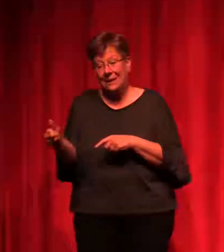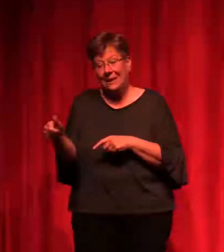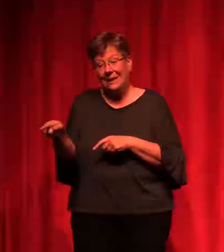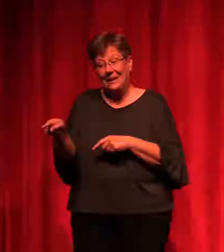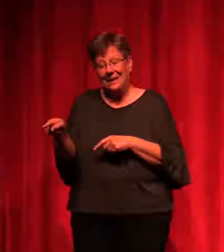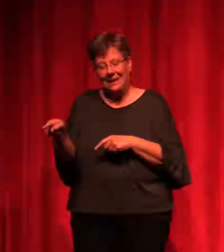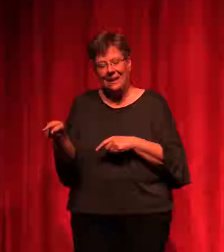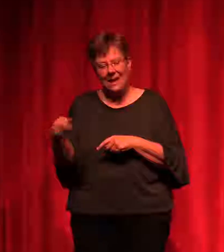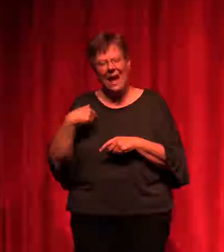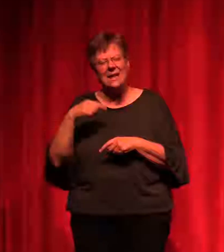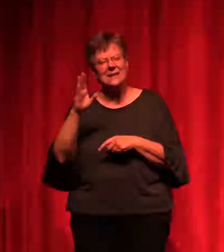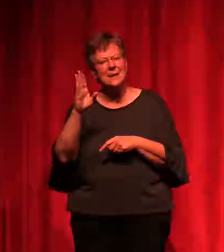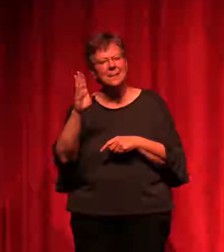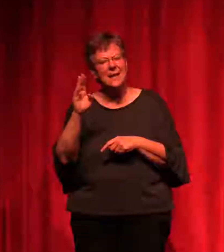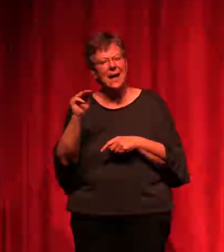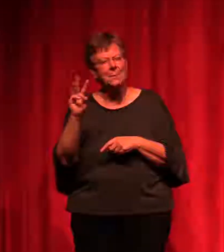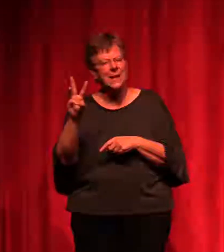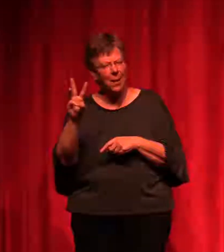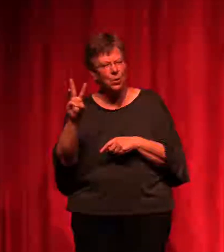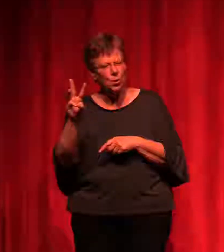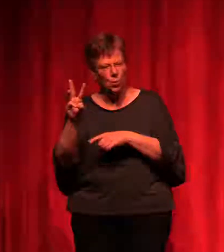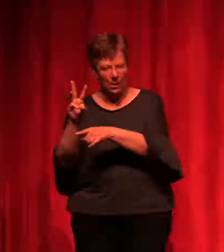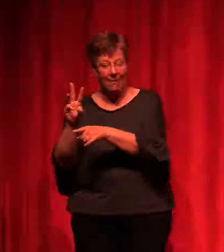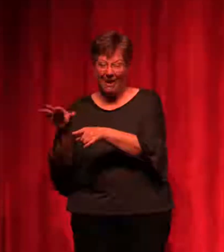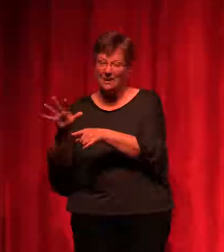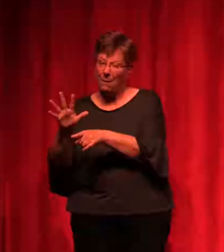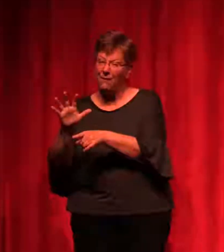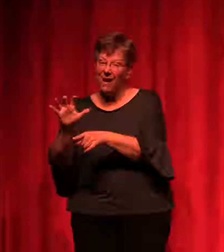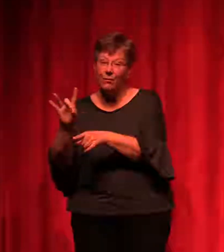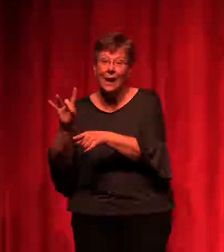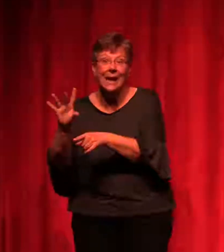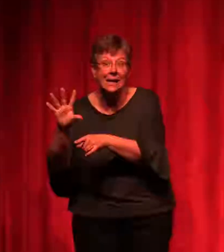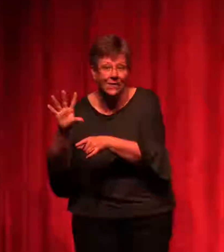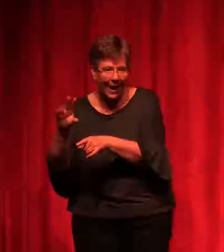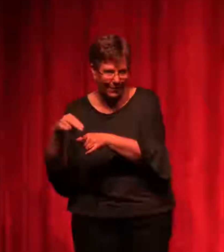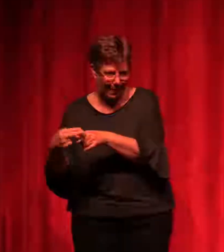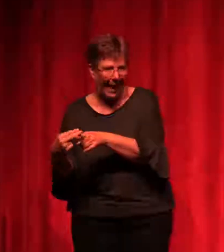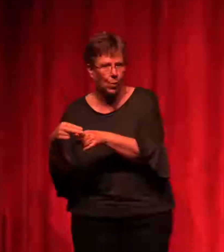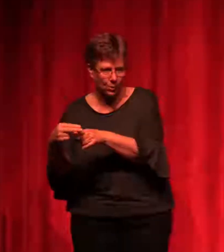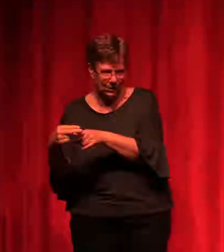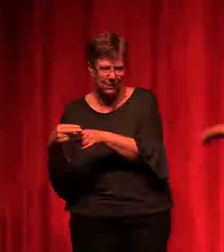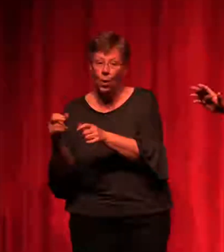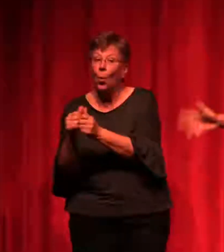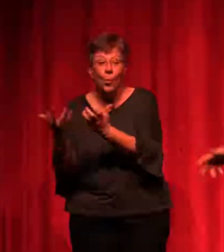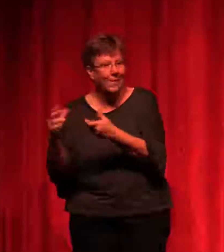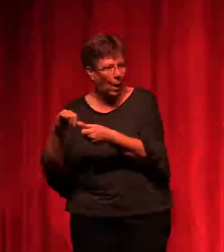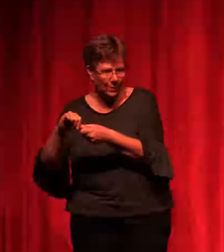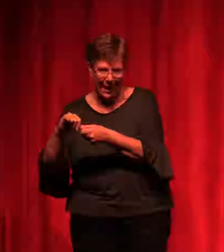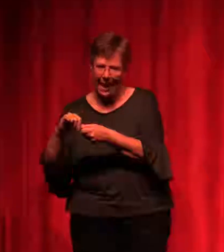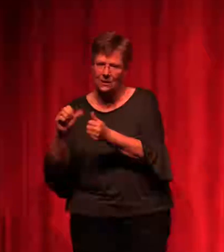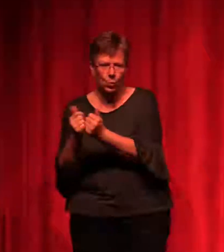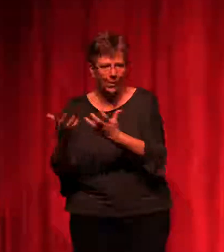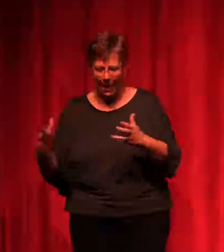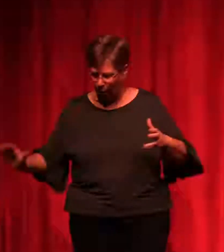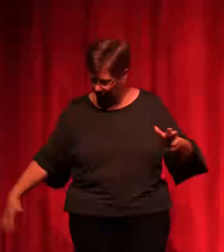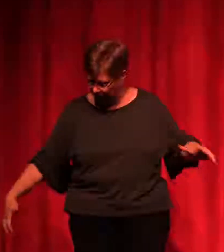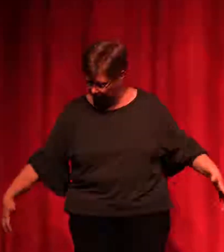a BMW GS, which is about 585 pounds dry. That's without gas,